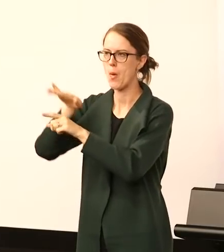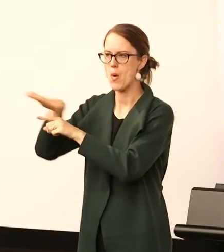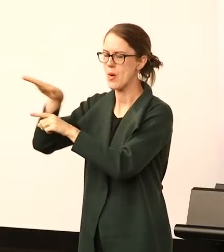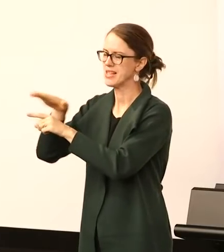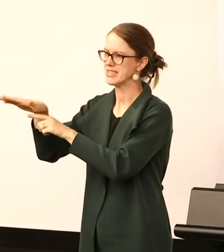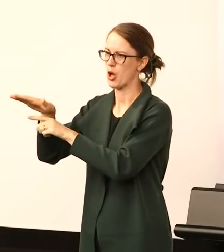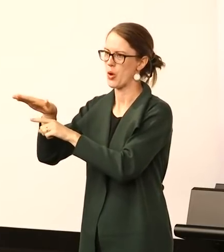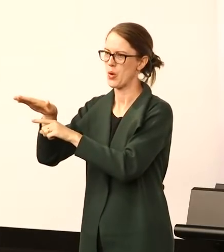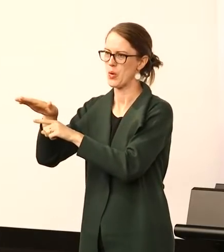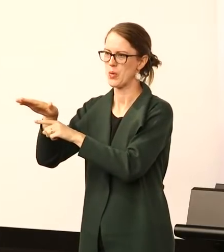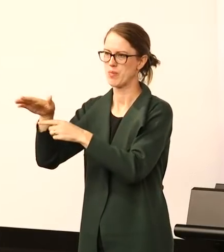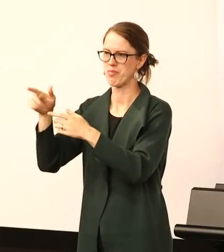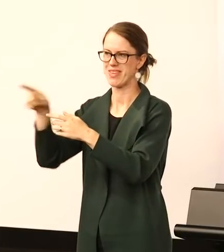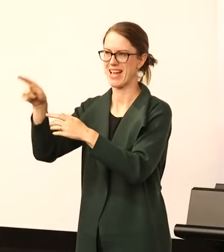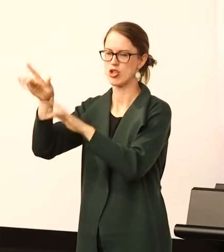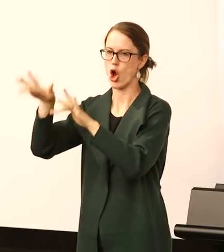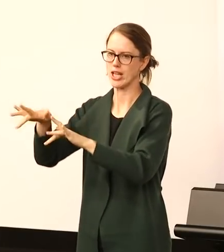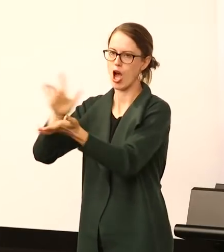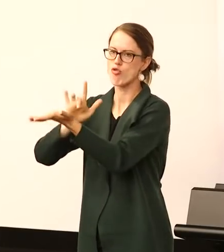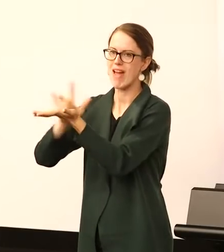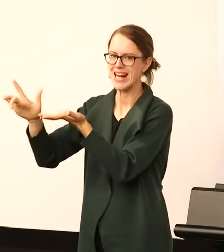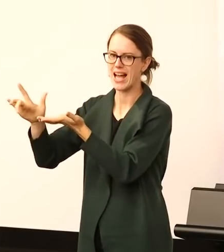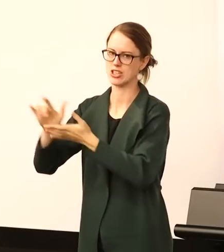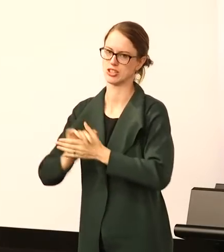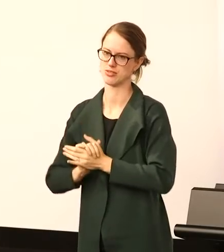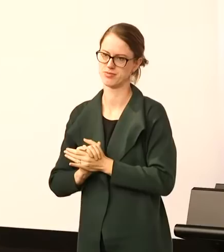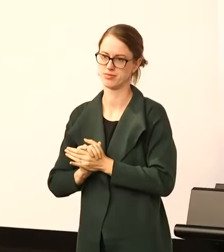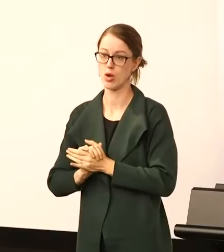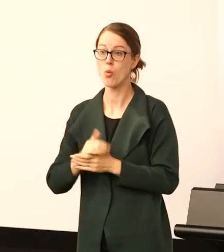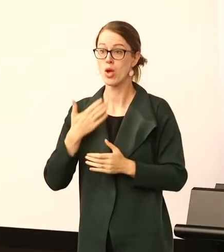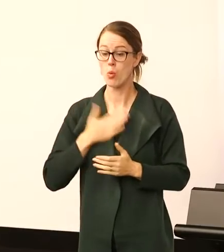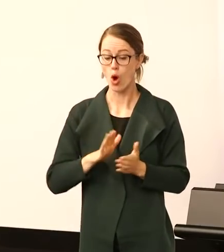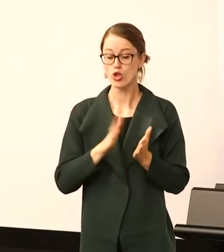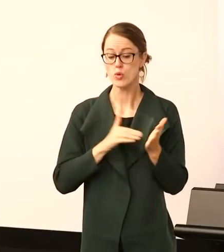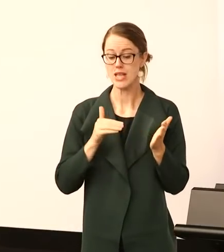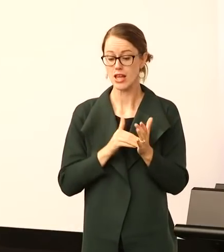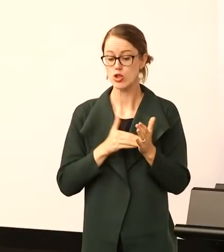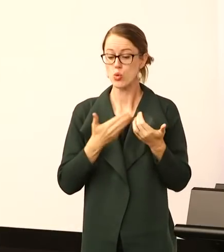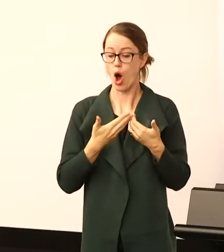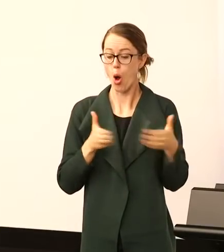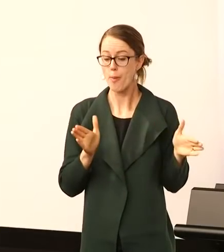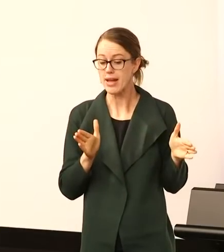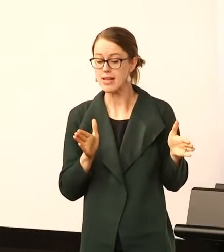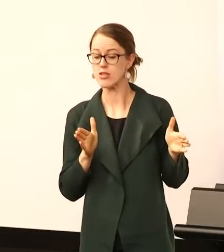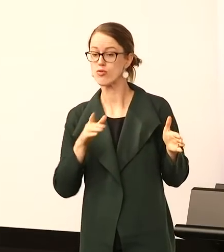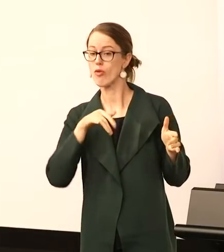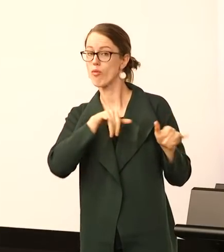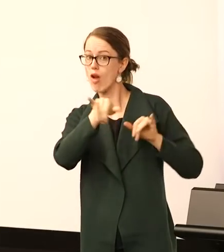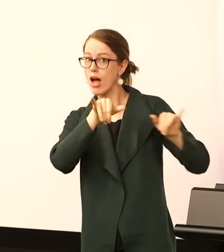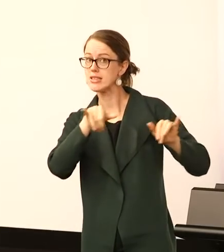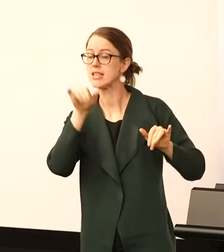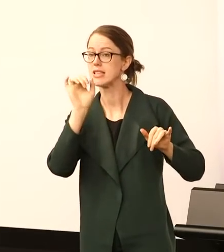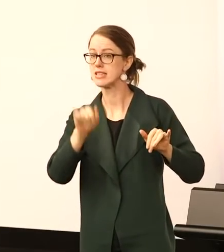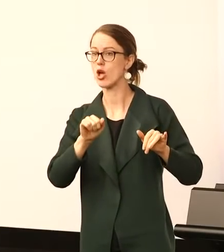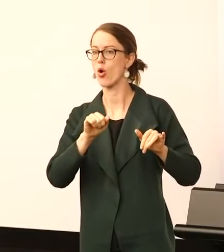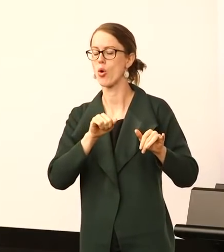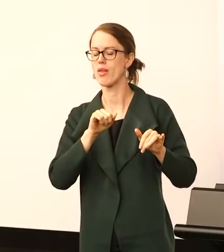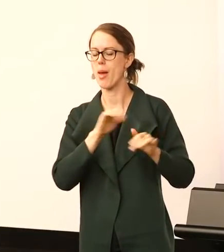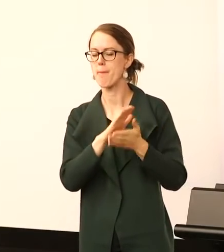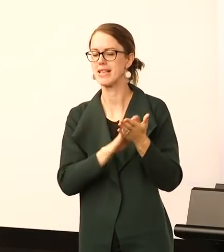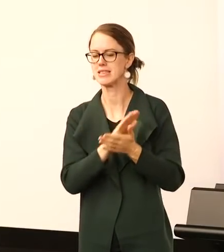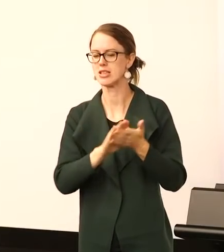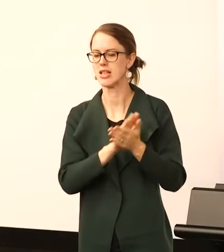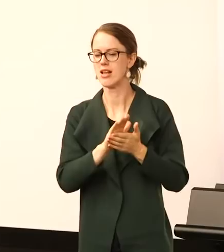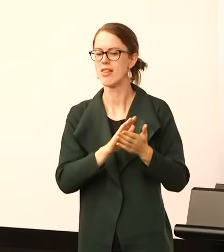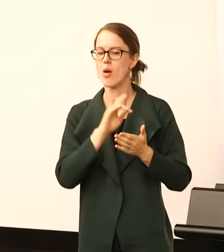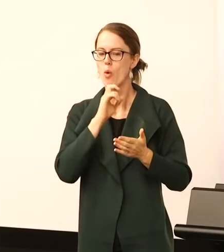offshore. And we are very interested in opening up our borders more and more. And in that case, yes, elimination remains the strategy